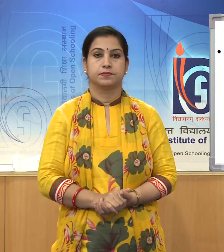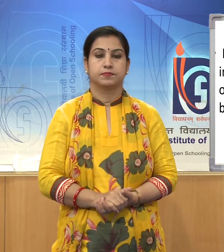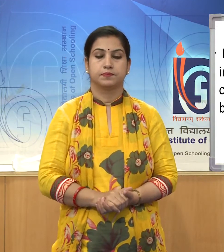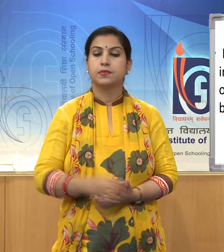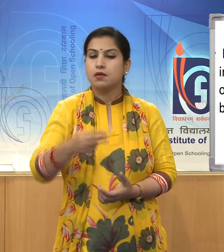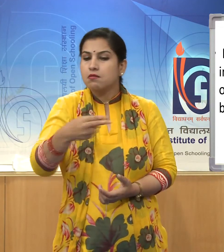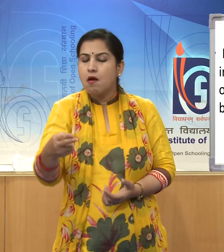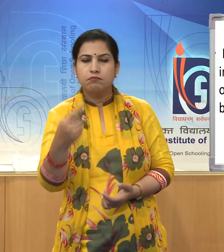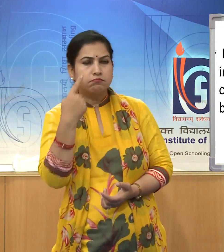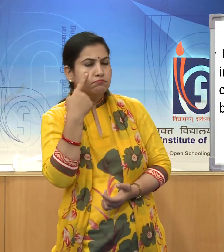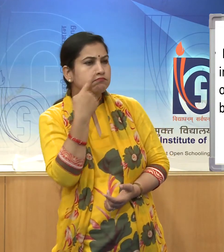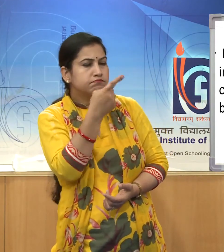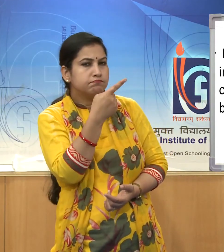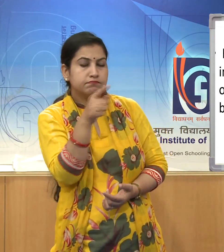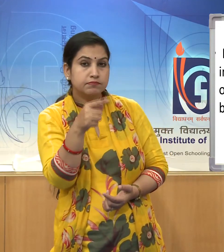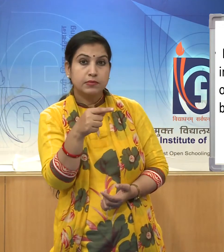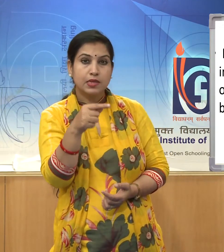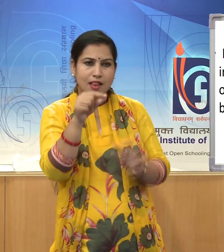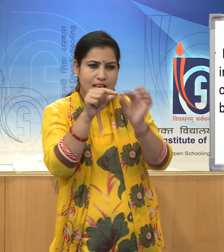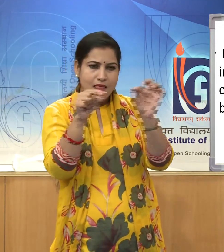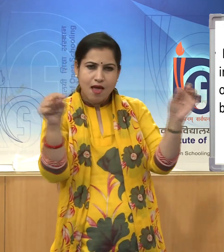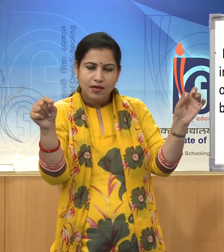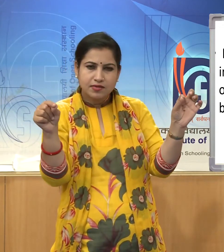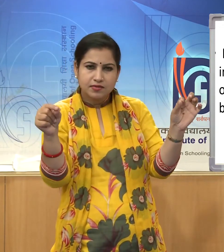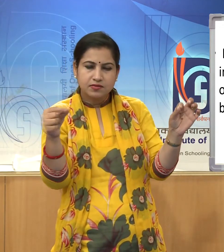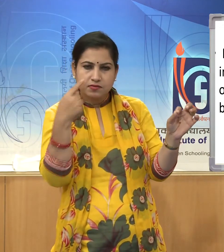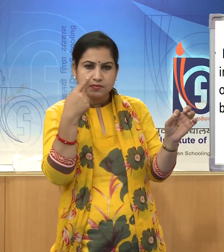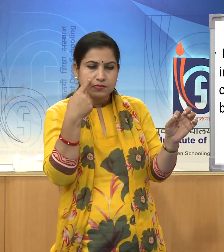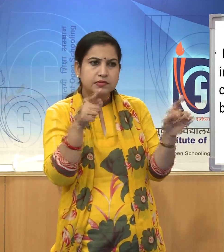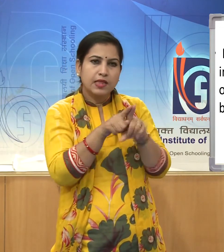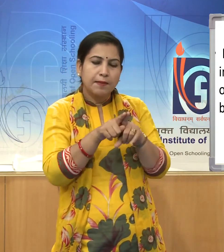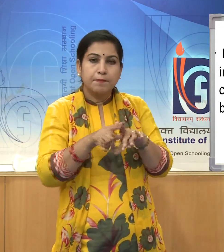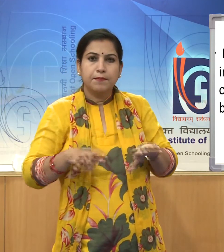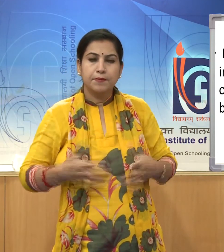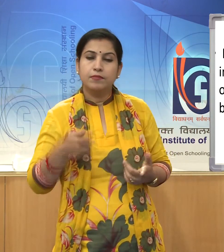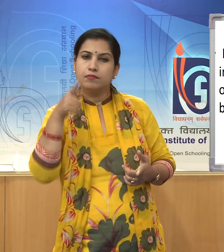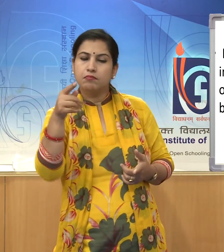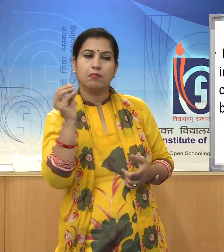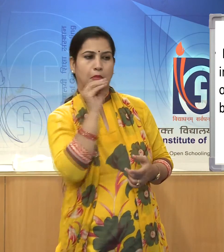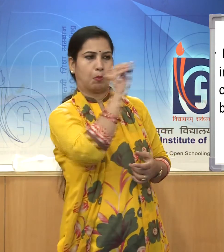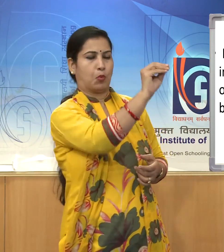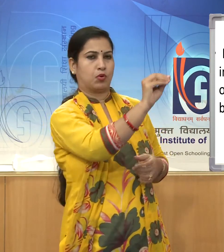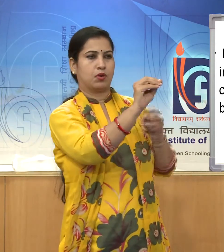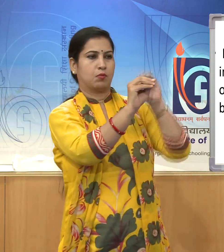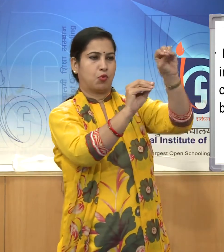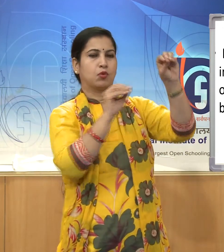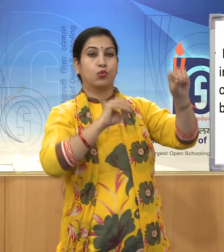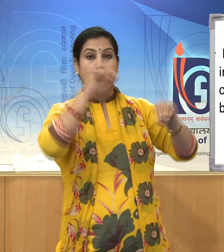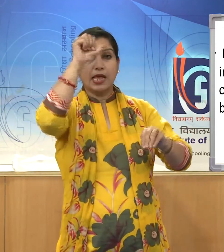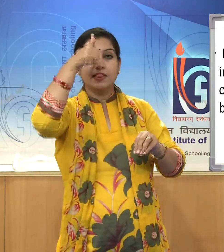As the name suggests, the lines look as if they were put on with Indian